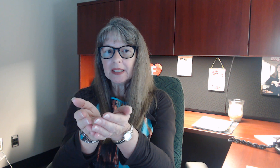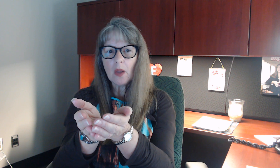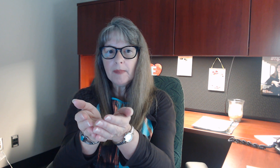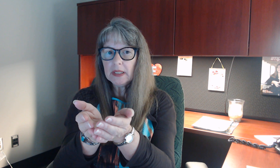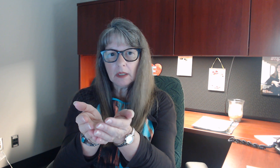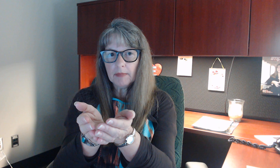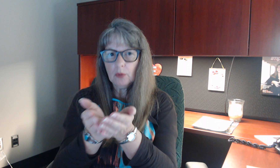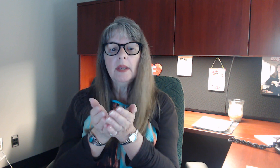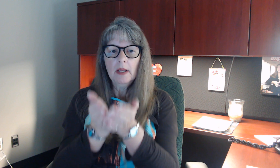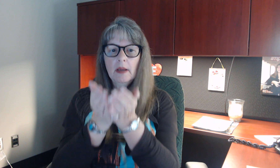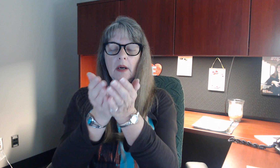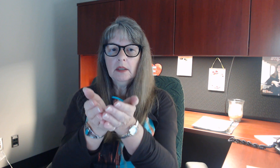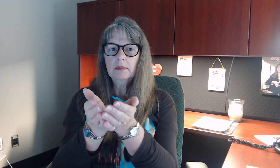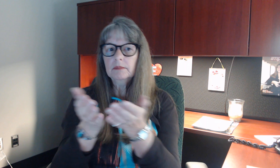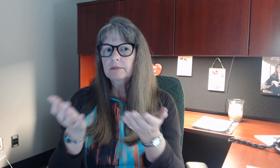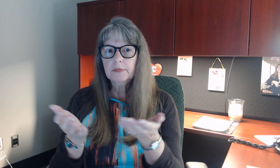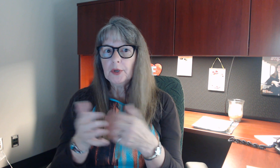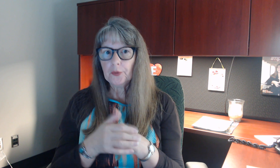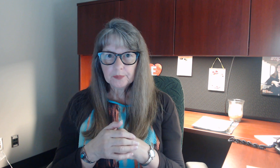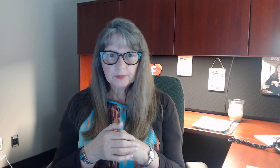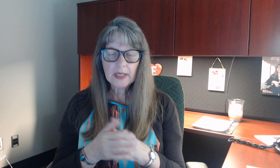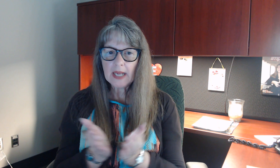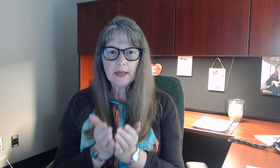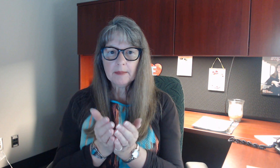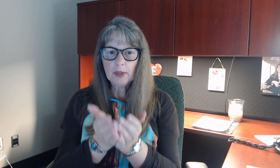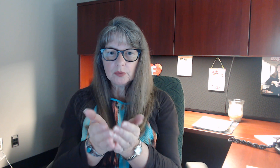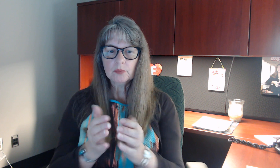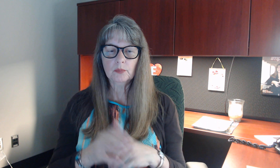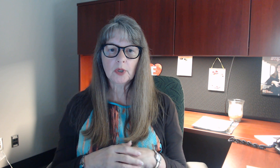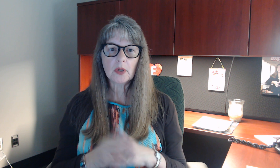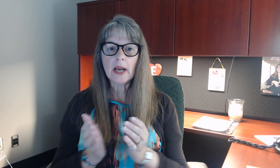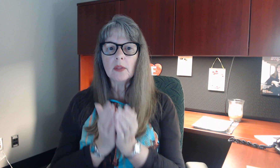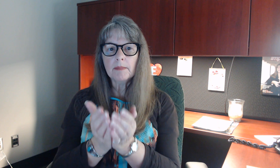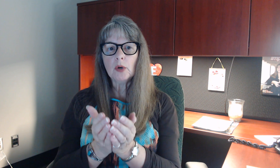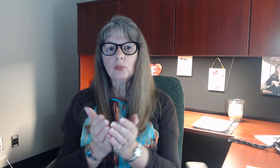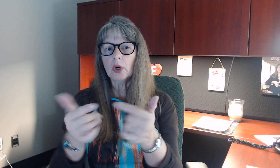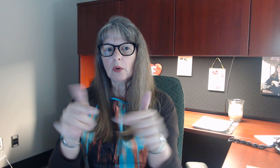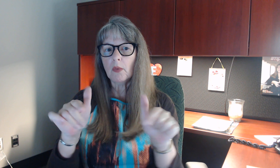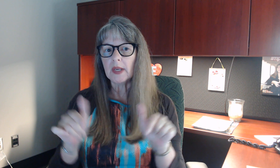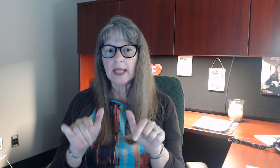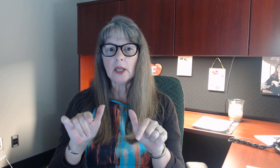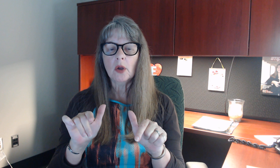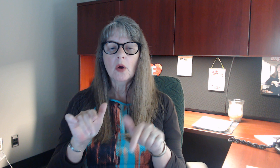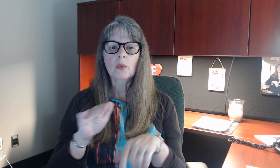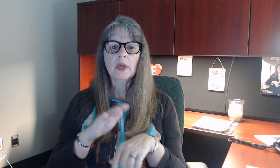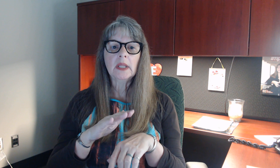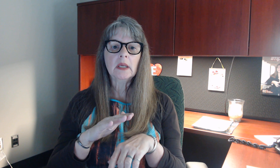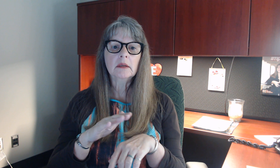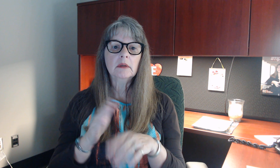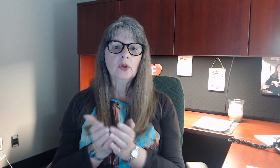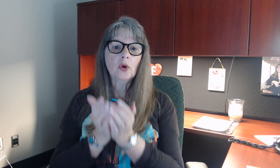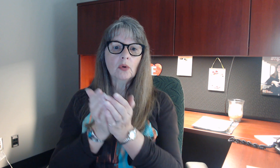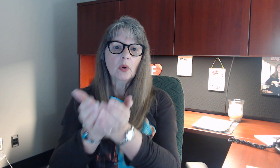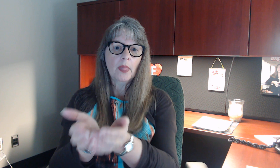old bitty tugboat. You know, any kind of boat. We're going to go out on the boat. We're going to go on the lake. We're going to get, you know, go on the